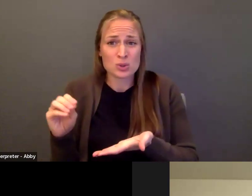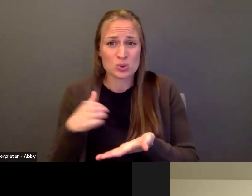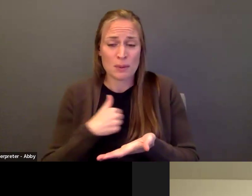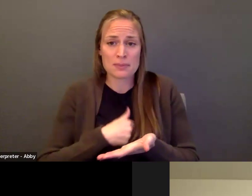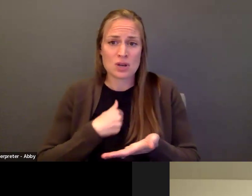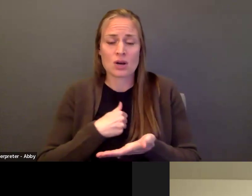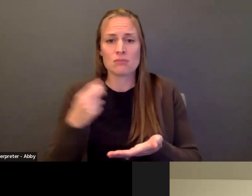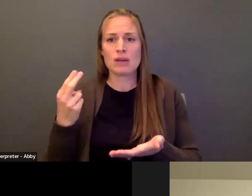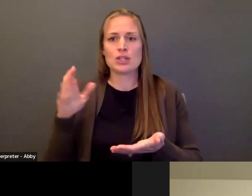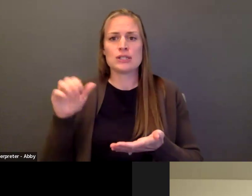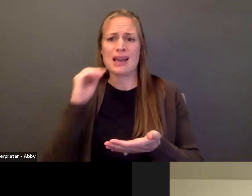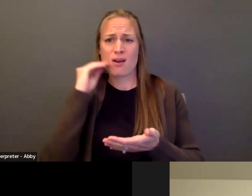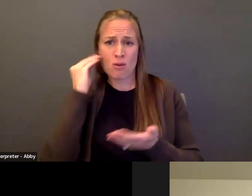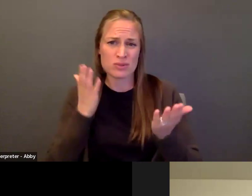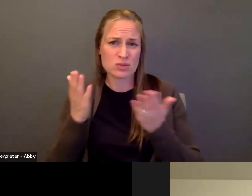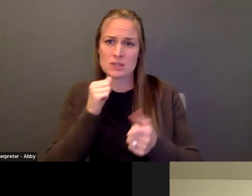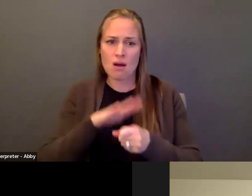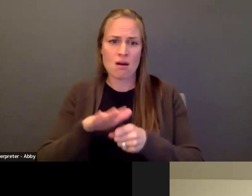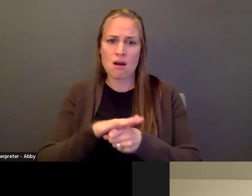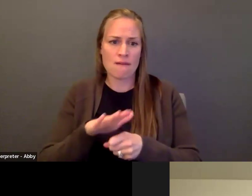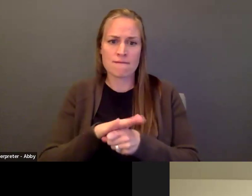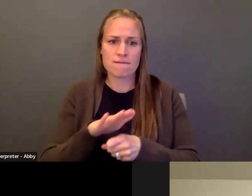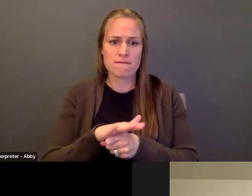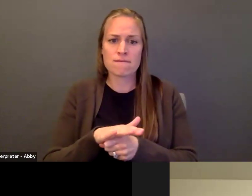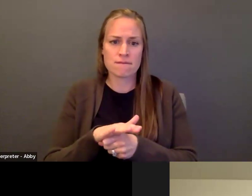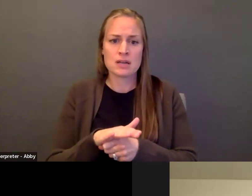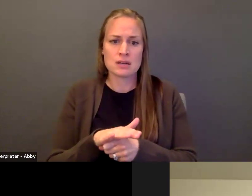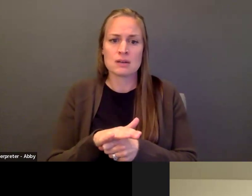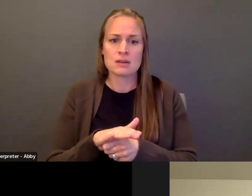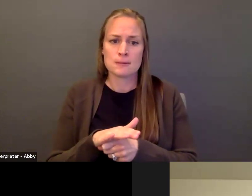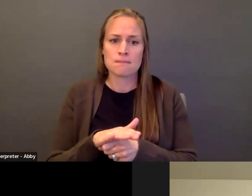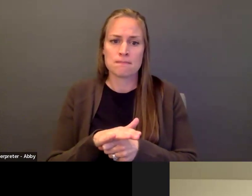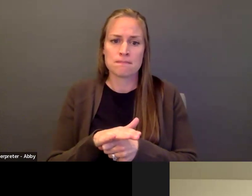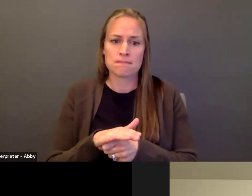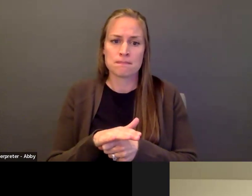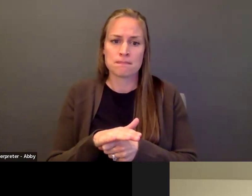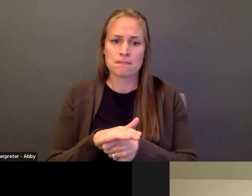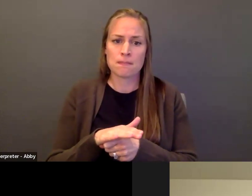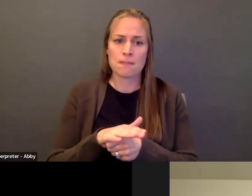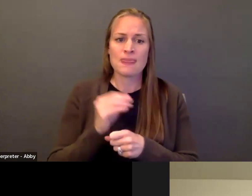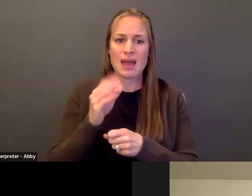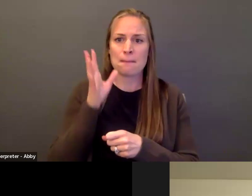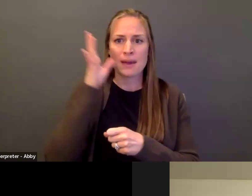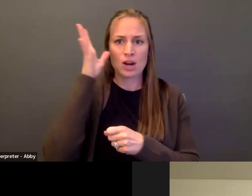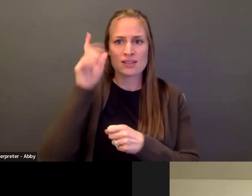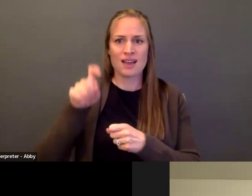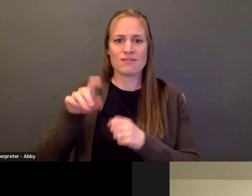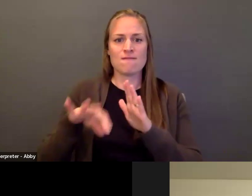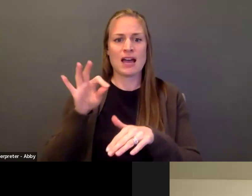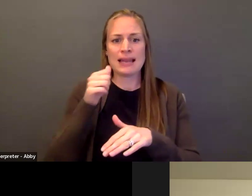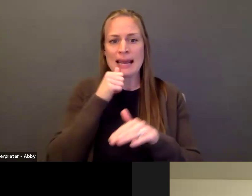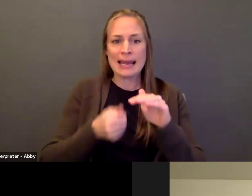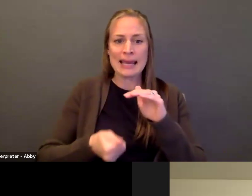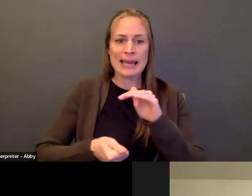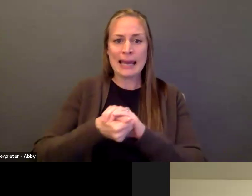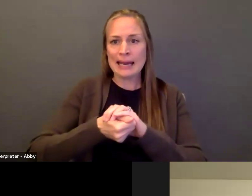parents to manage a kid who requires an institutional level of care without support. Okay, so we gotta find longer term solutions for this population so